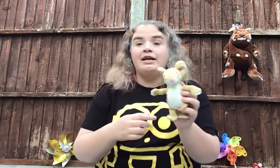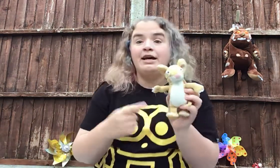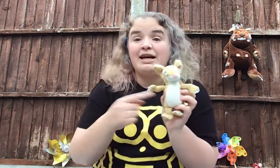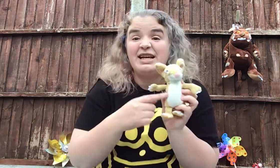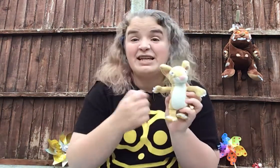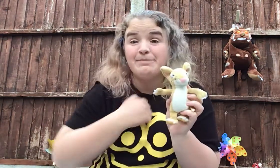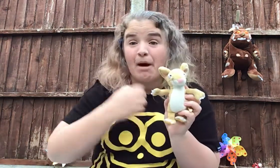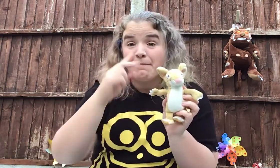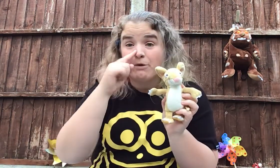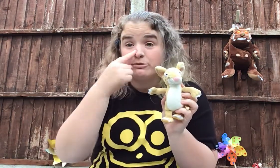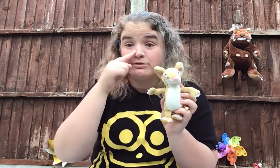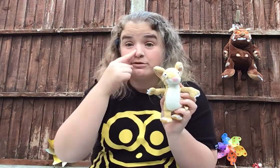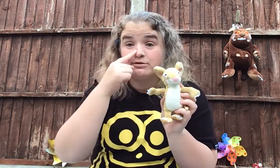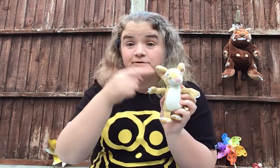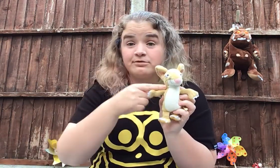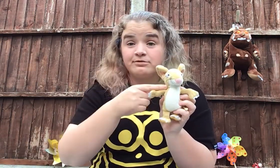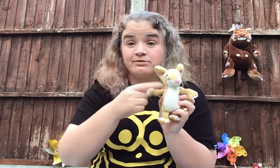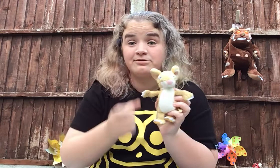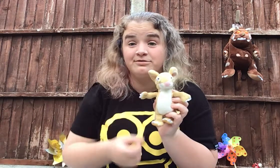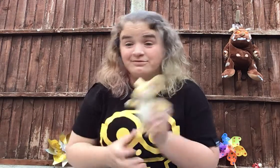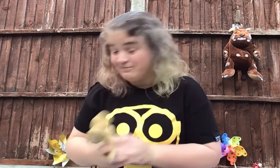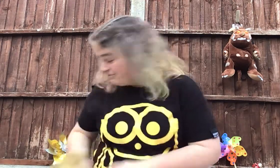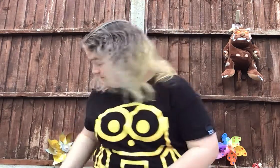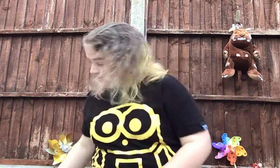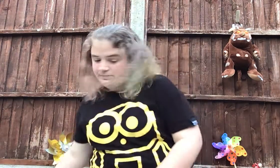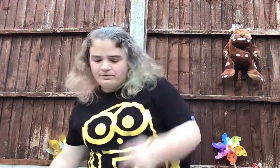And here's my mouse.